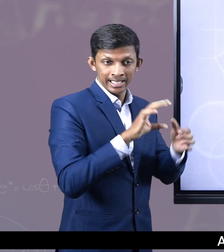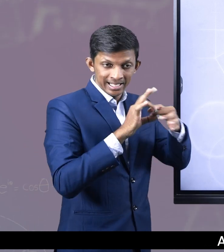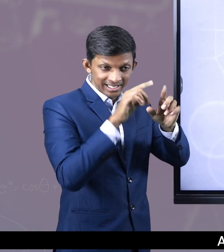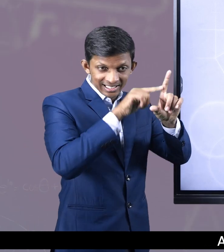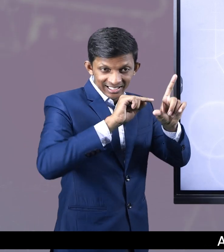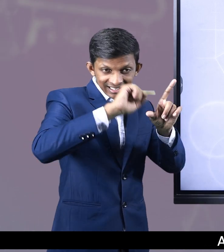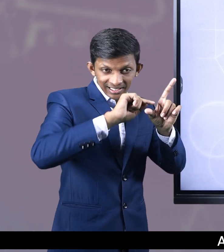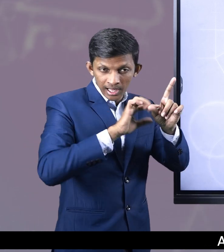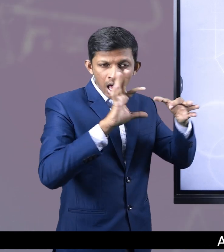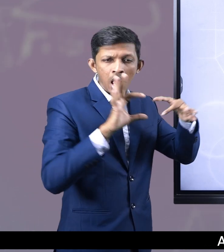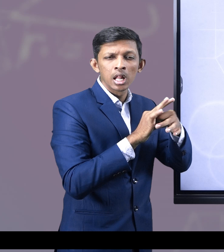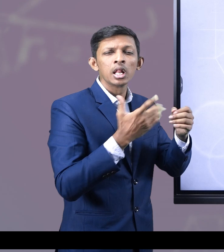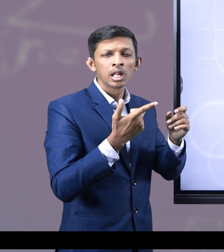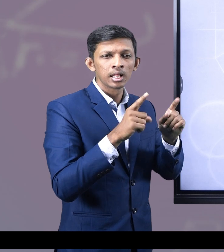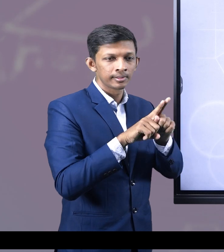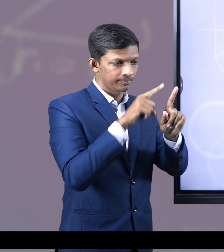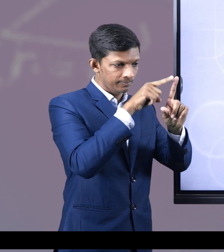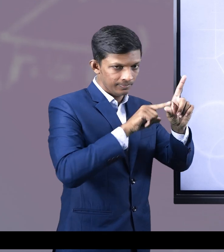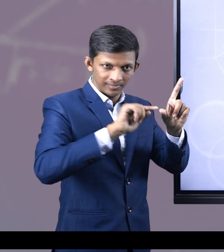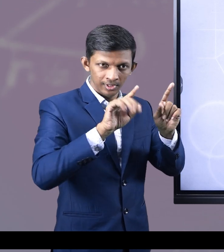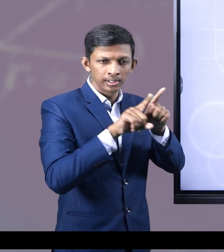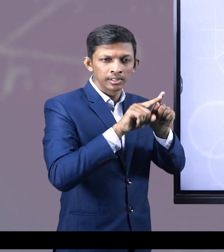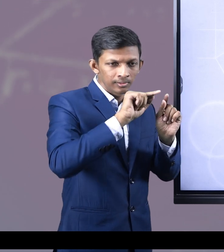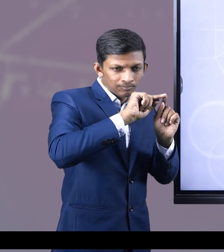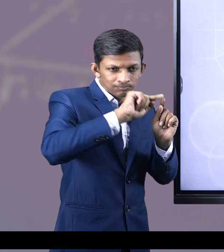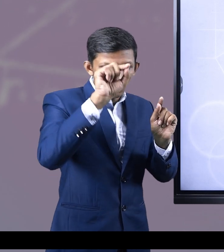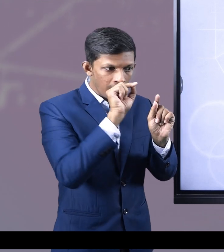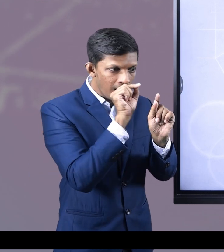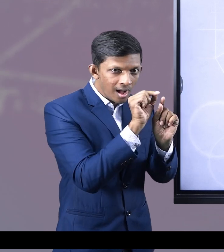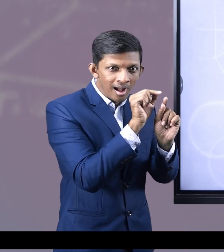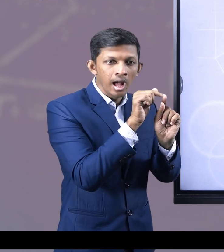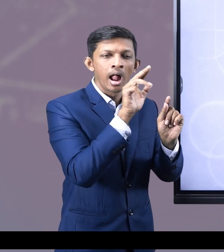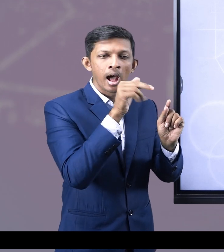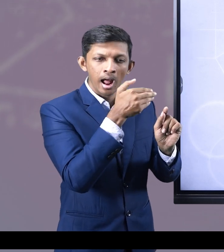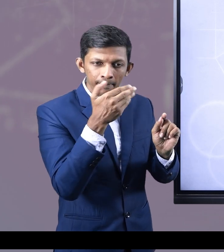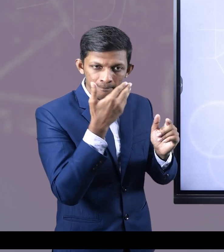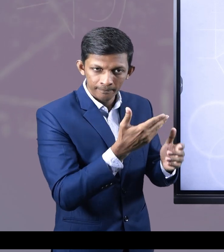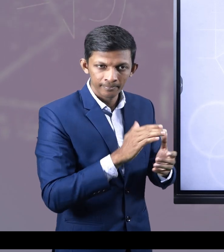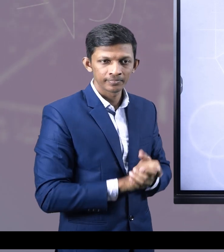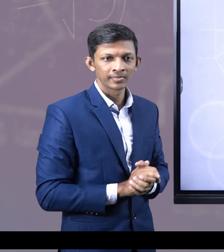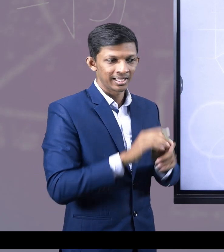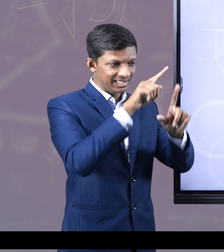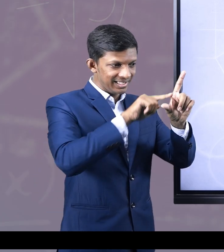Adjacent angles have a common vertex, a common arm.